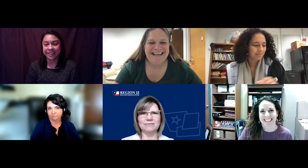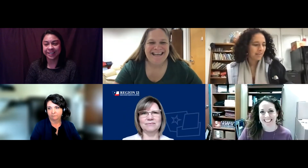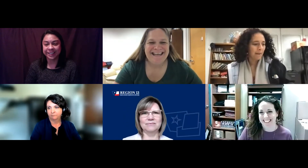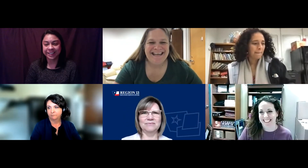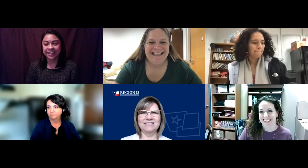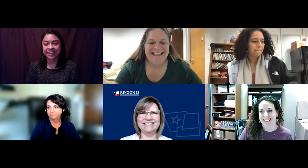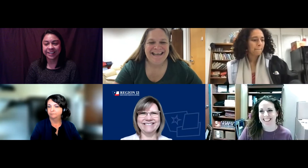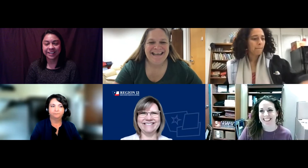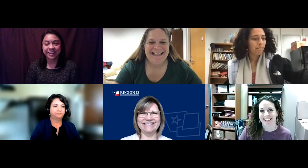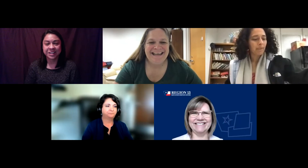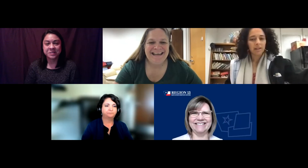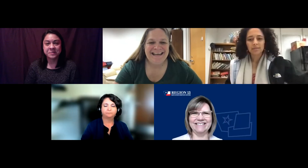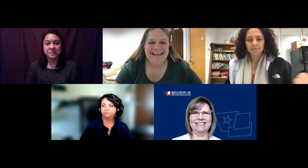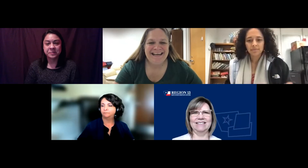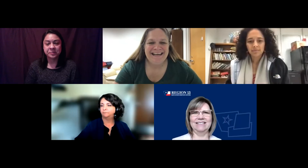experience.